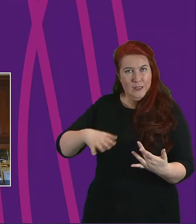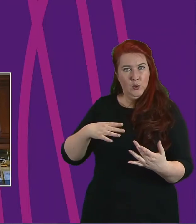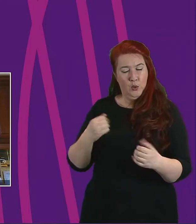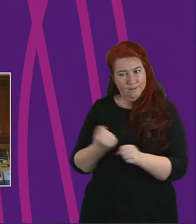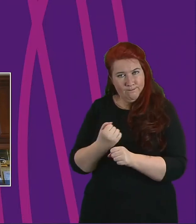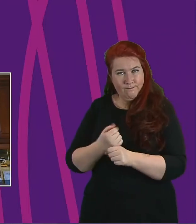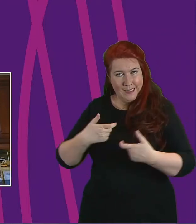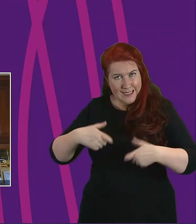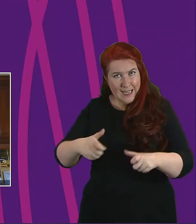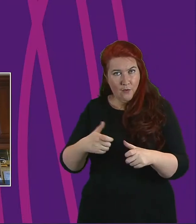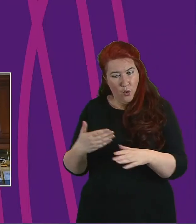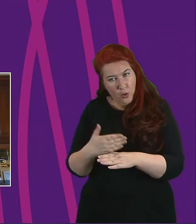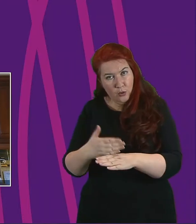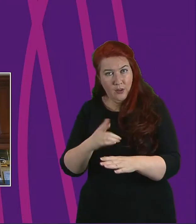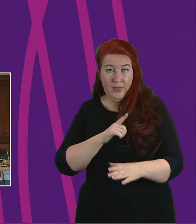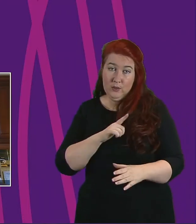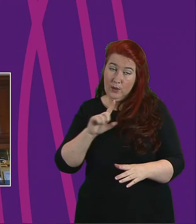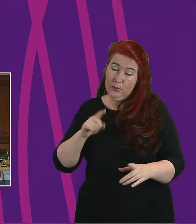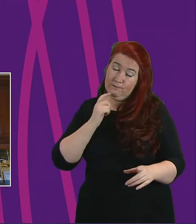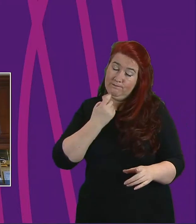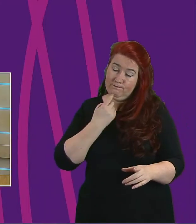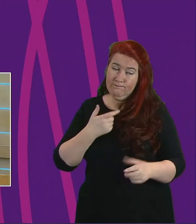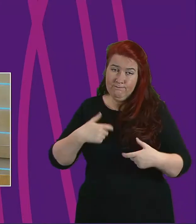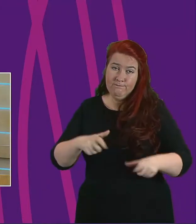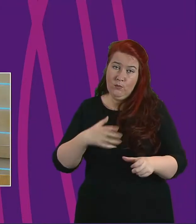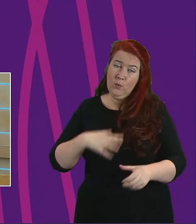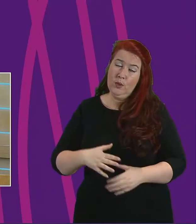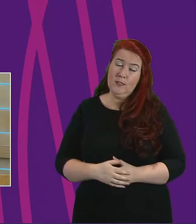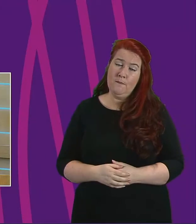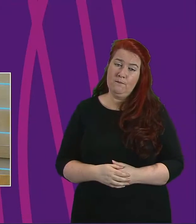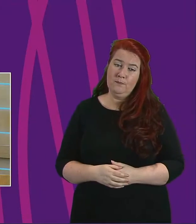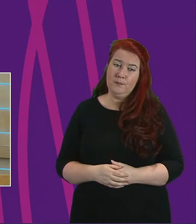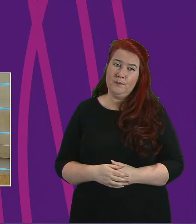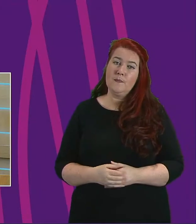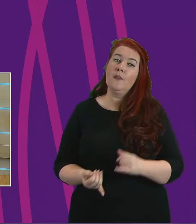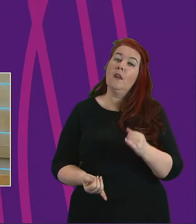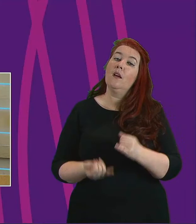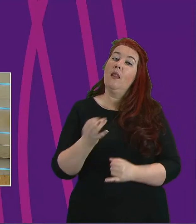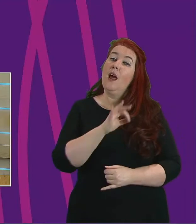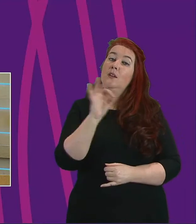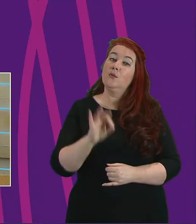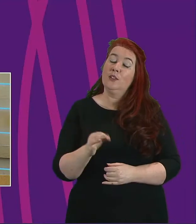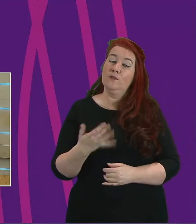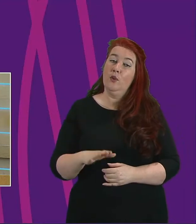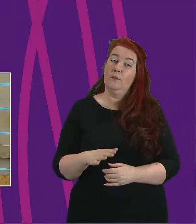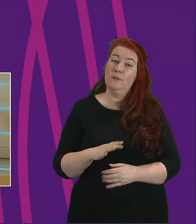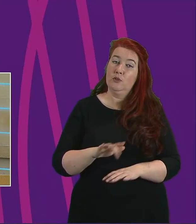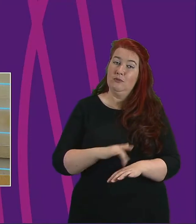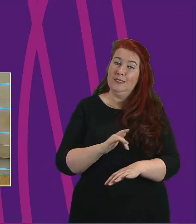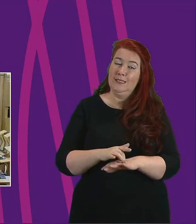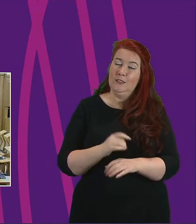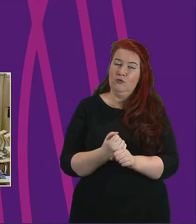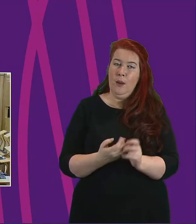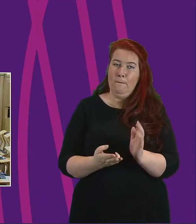we're determined to do, Presiding Officer. Thank you. And the last question is from Christine Graham.